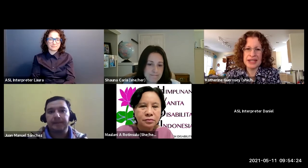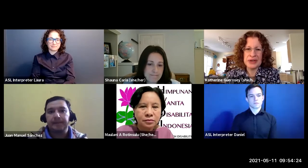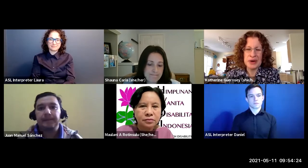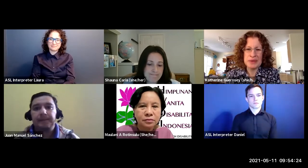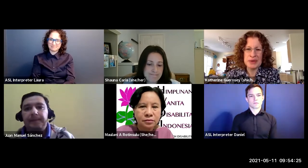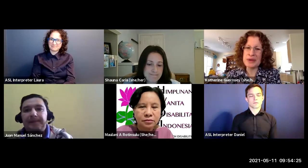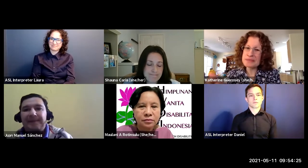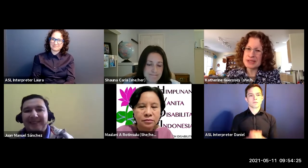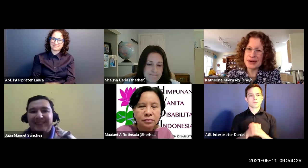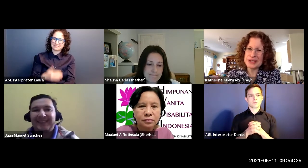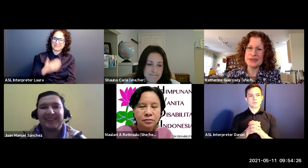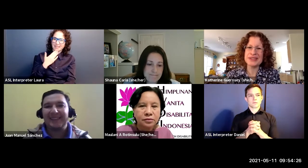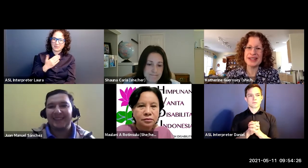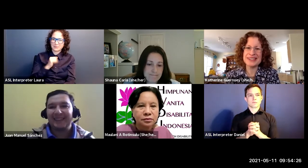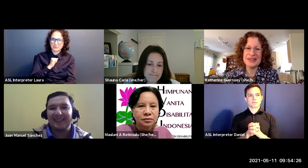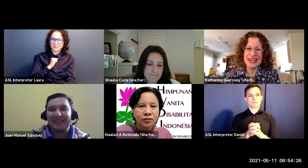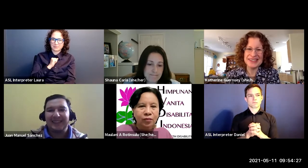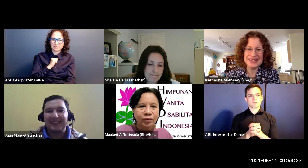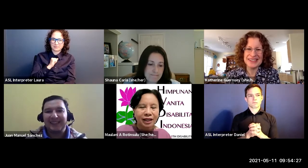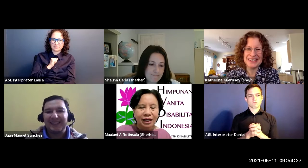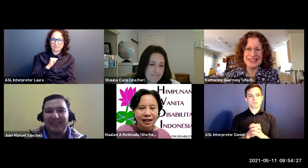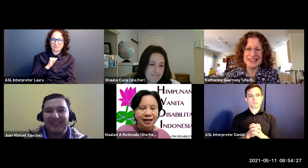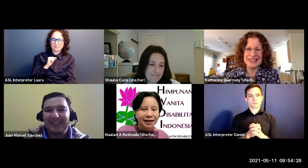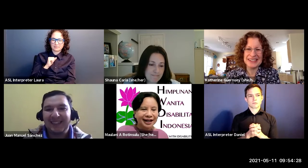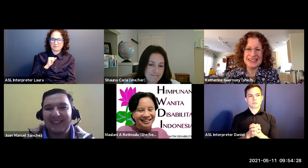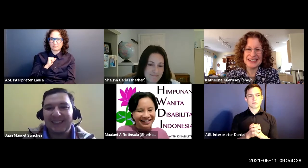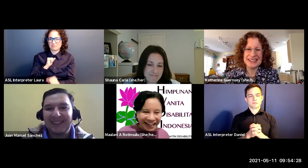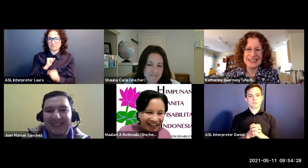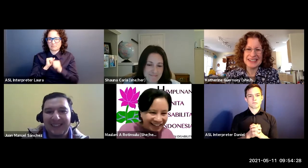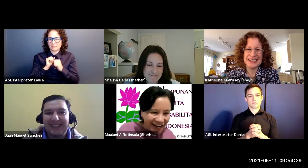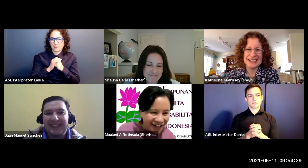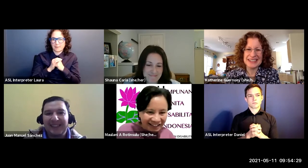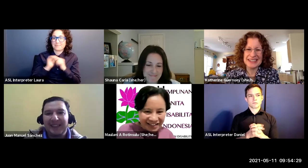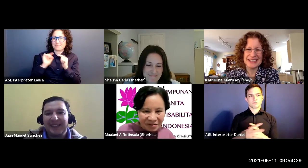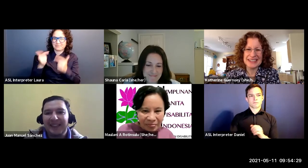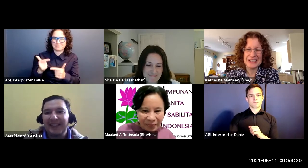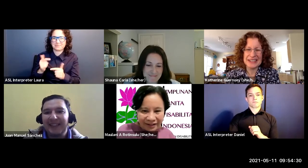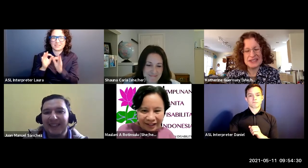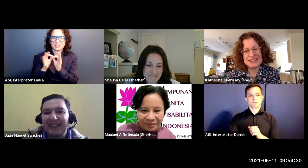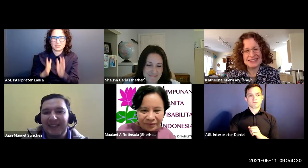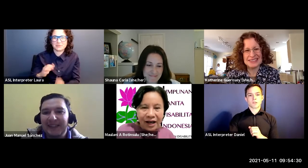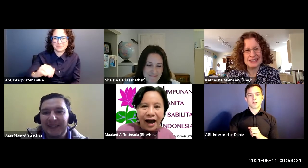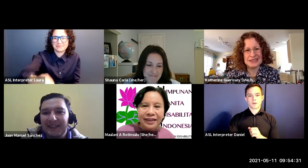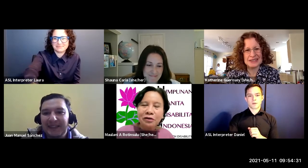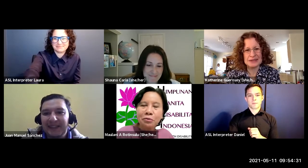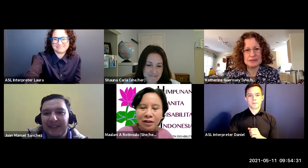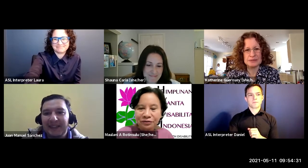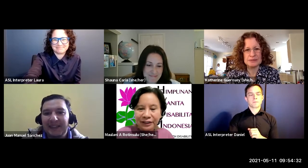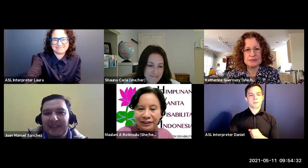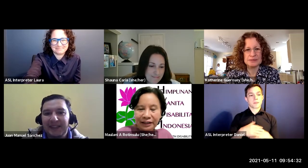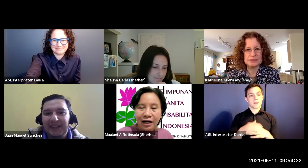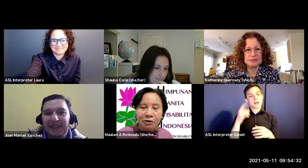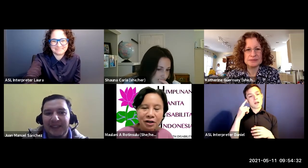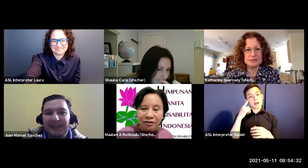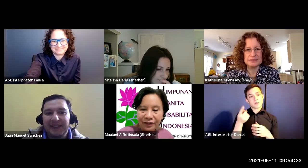Great, thank you, Juan Manuel. Milani, would you like to go next? Yeah, I think one of